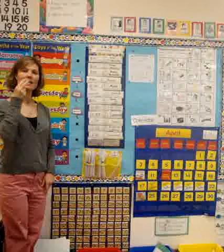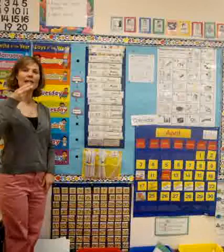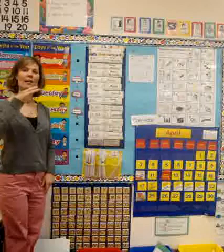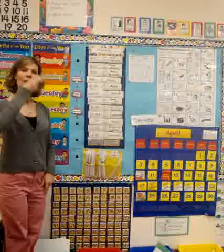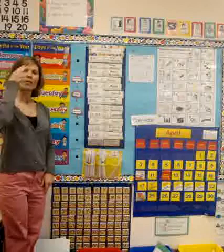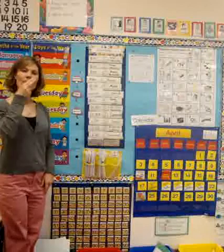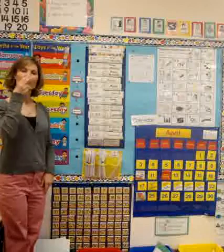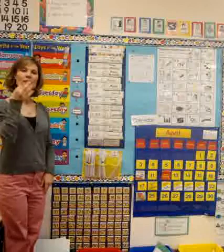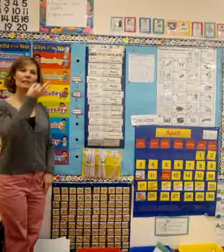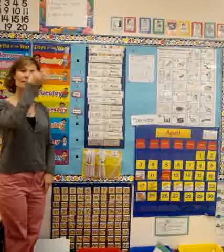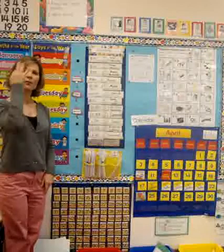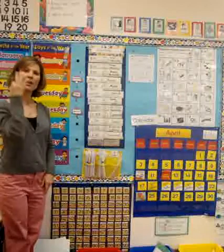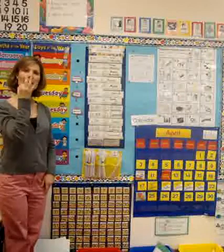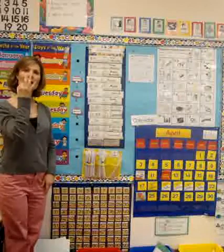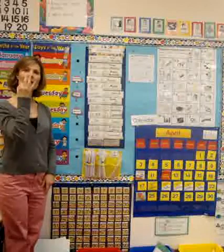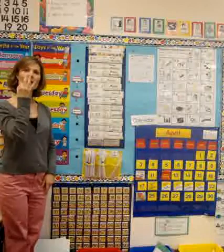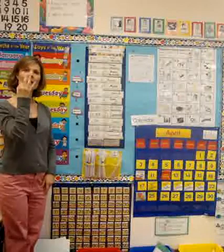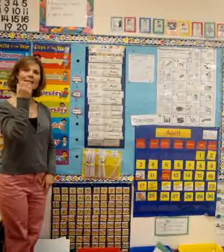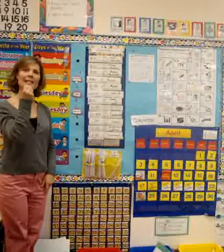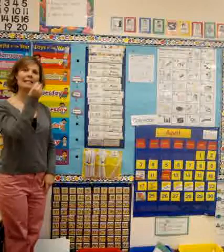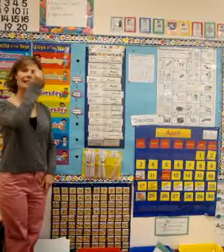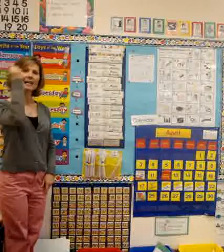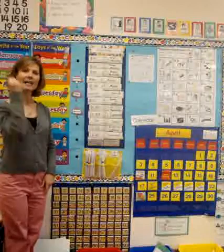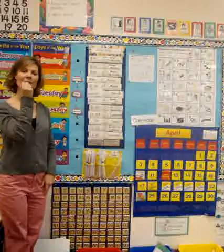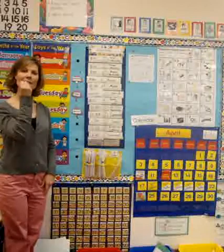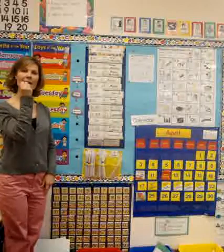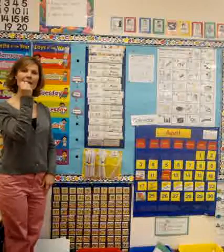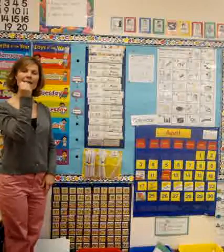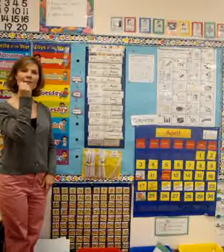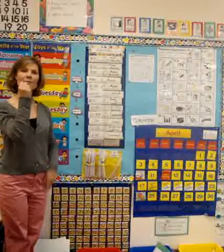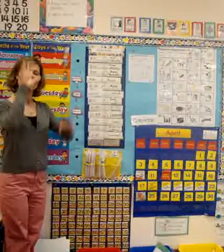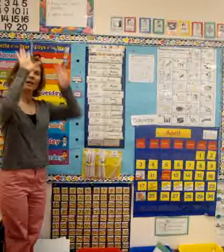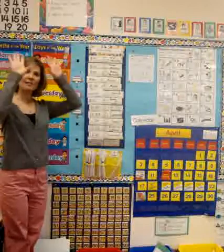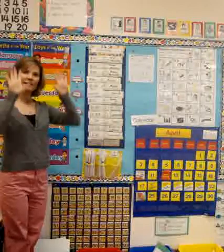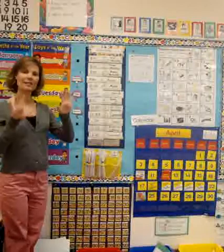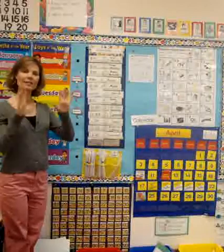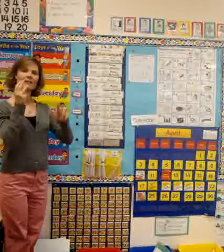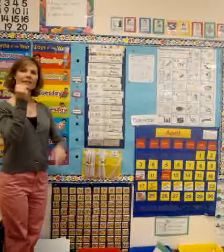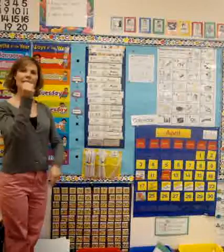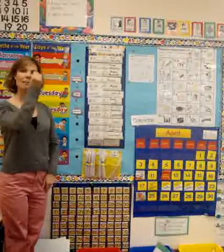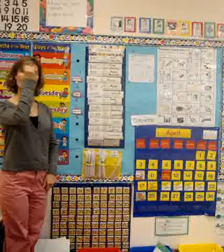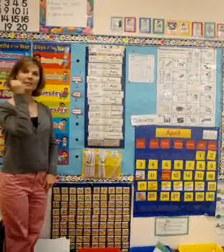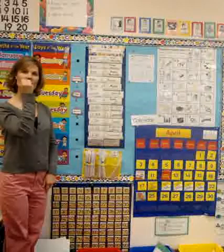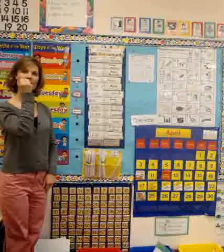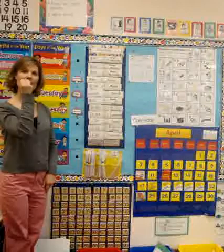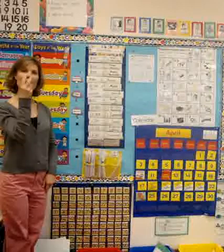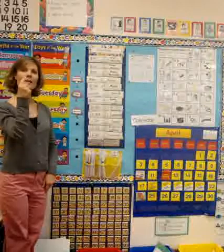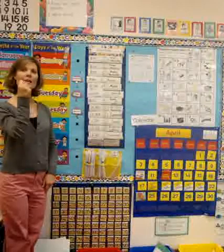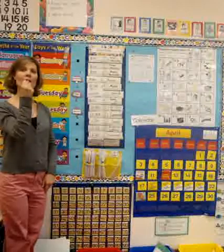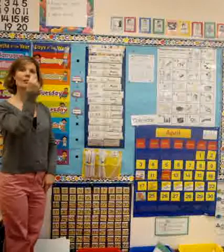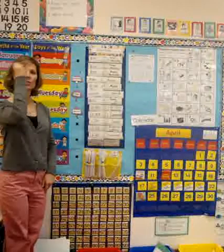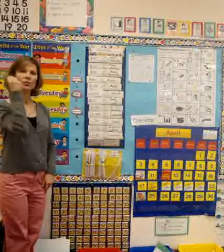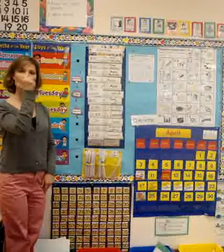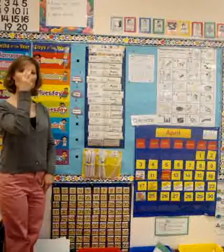Wednesday, Thursday, Friday, Saturday, Sunday, Monday,